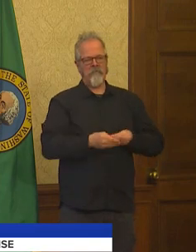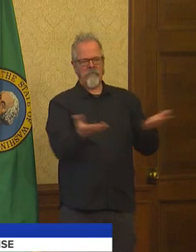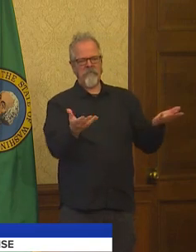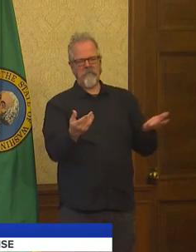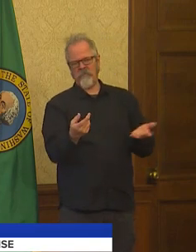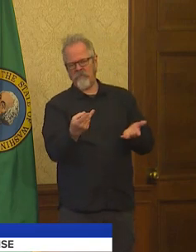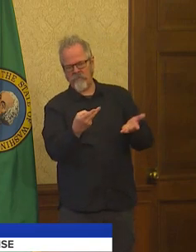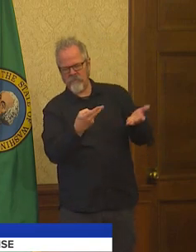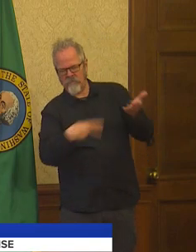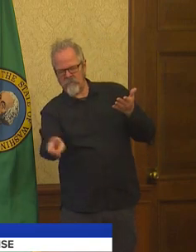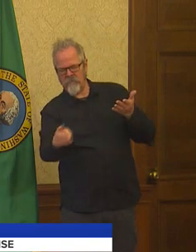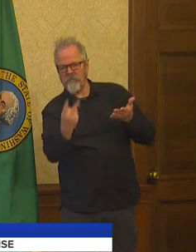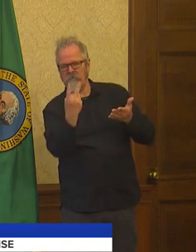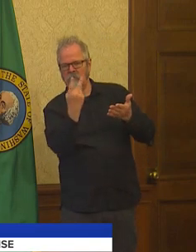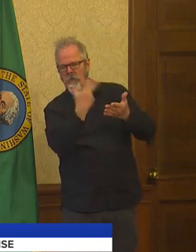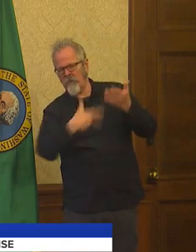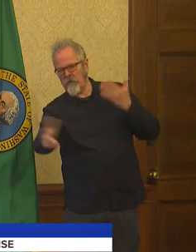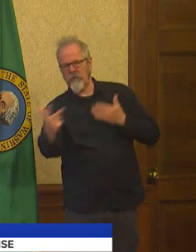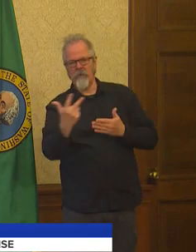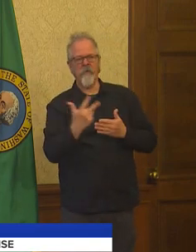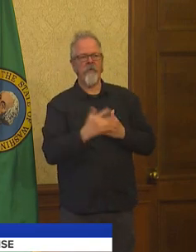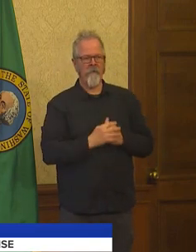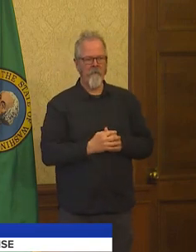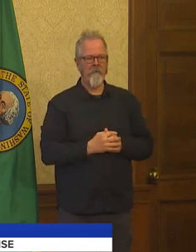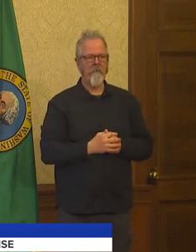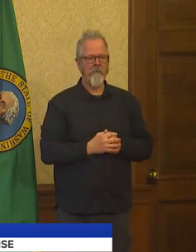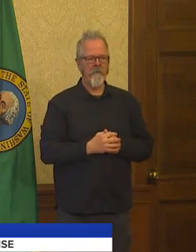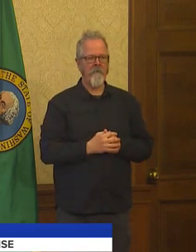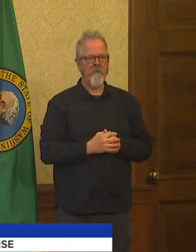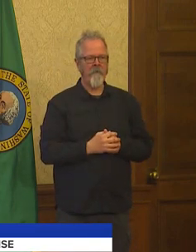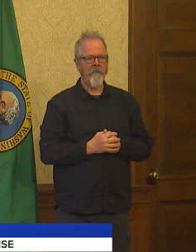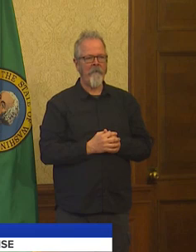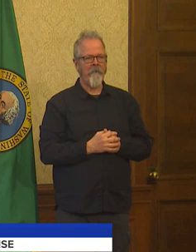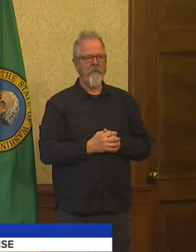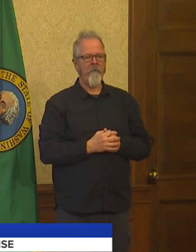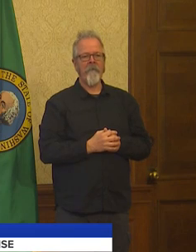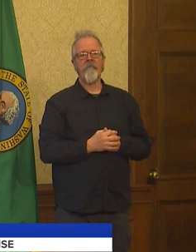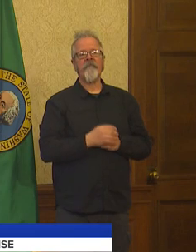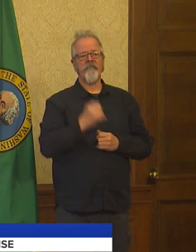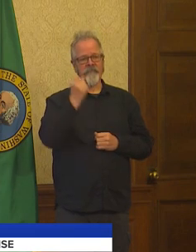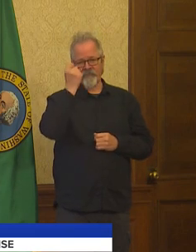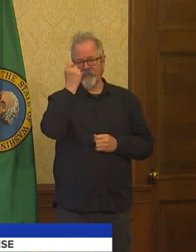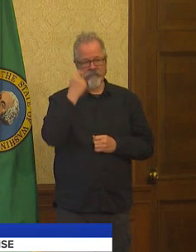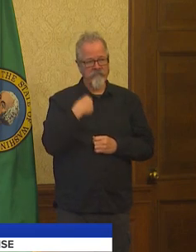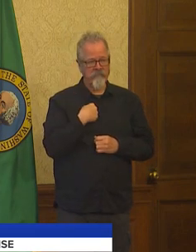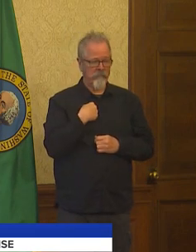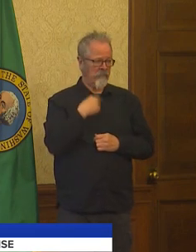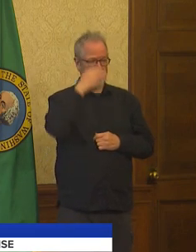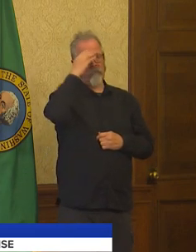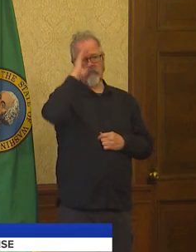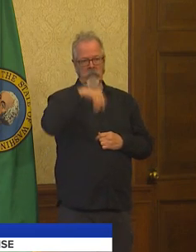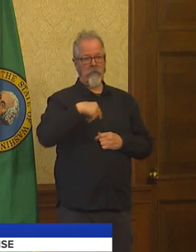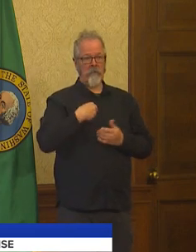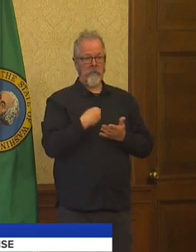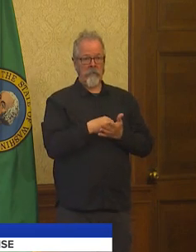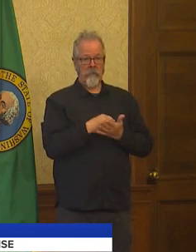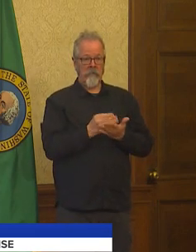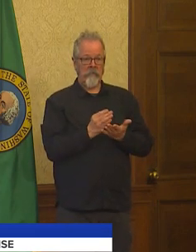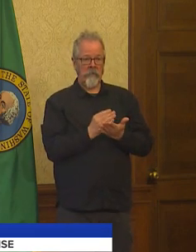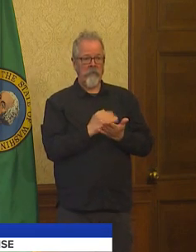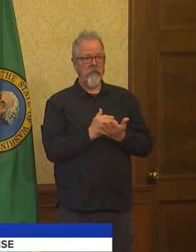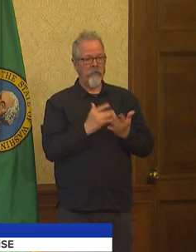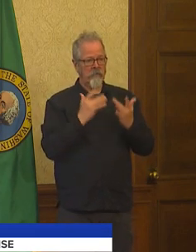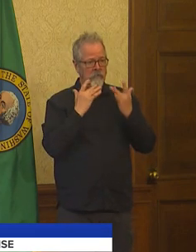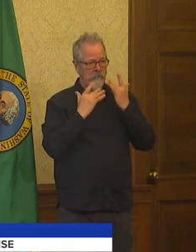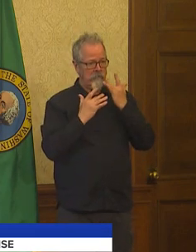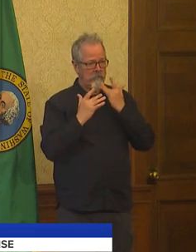be satisfied by this original act of Congress, and we know that they will have severe budget shortfalls. I talk to mayors and